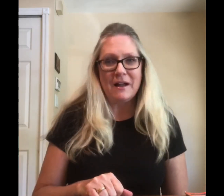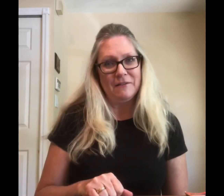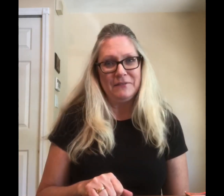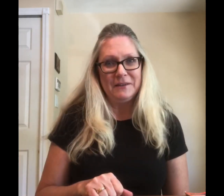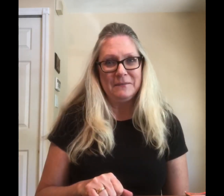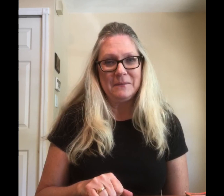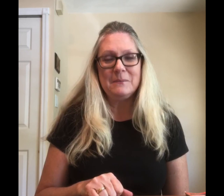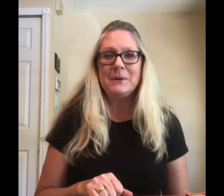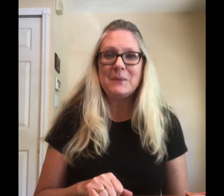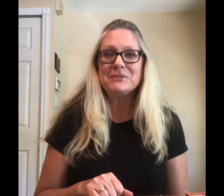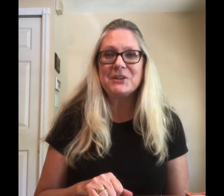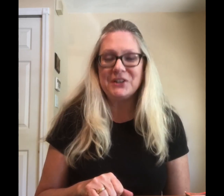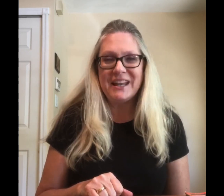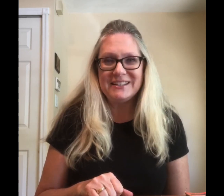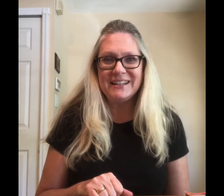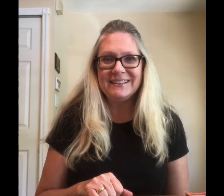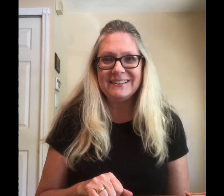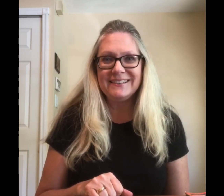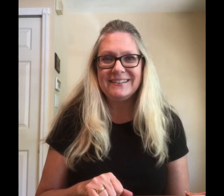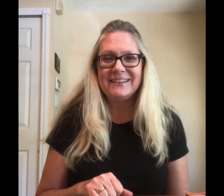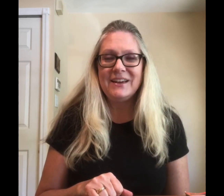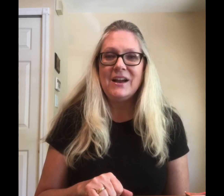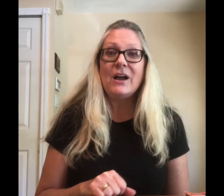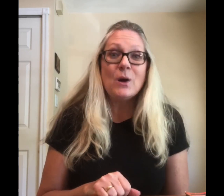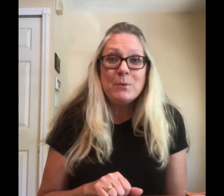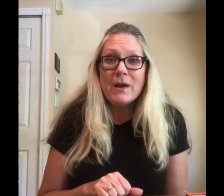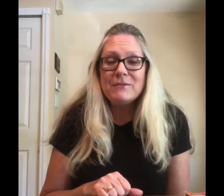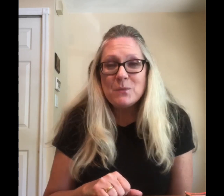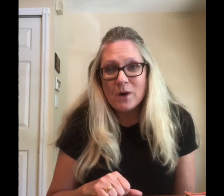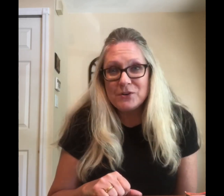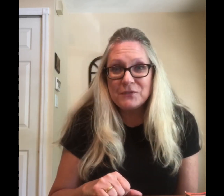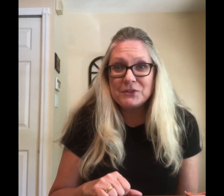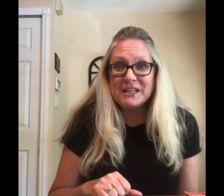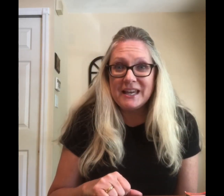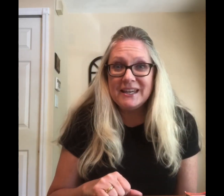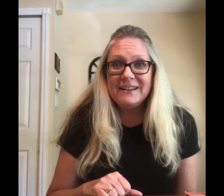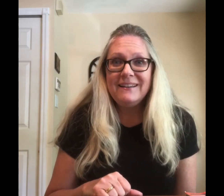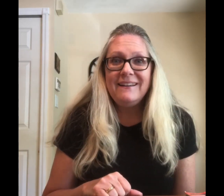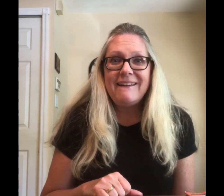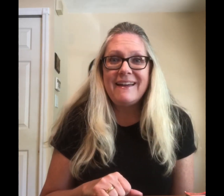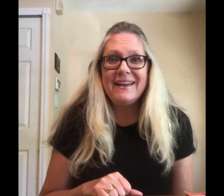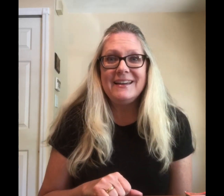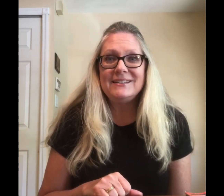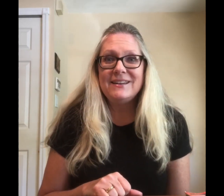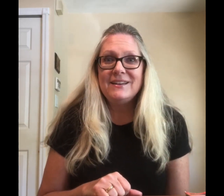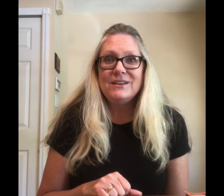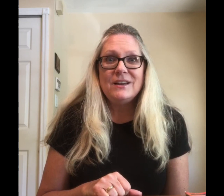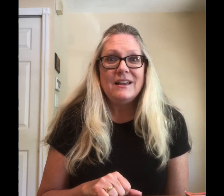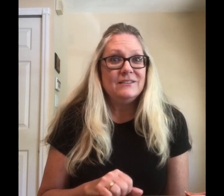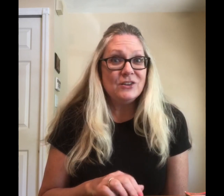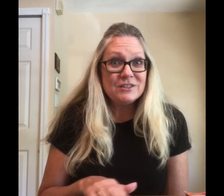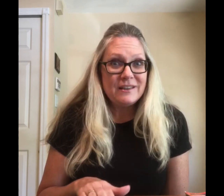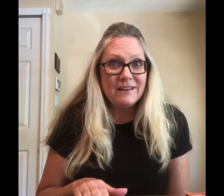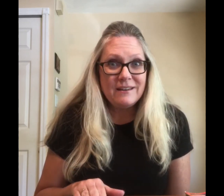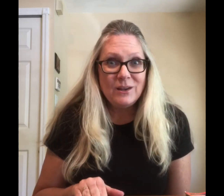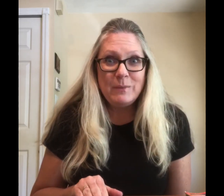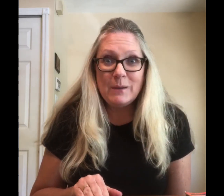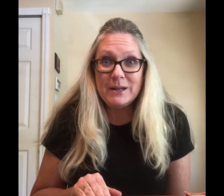Alfie, but it was a good ending. I hope you have a wonderful day, and it looks like you'll be able to get